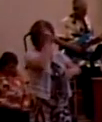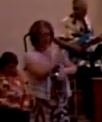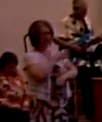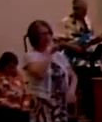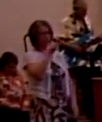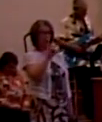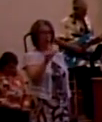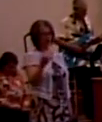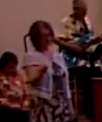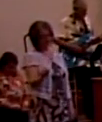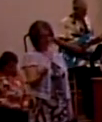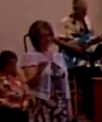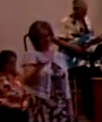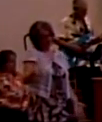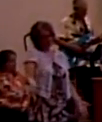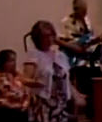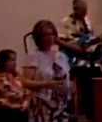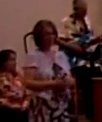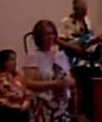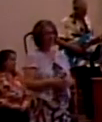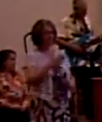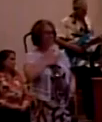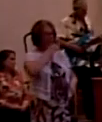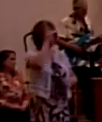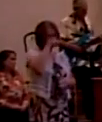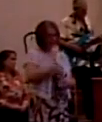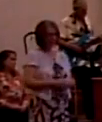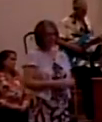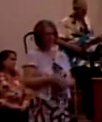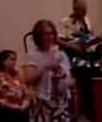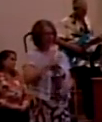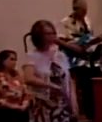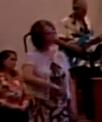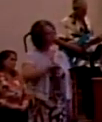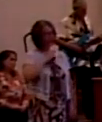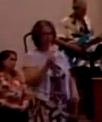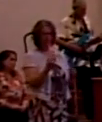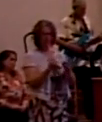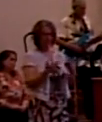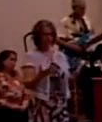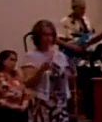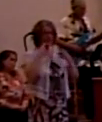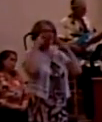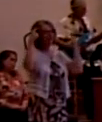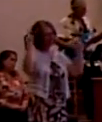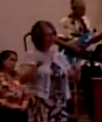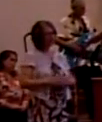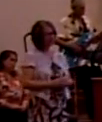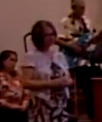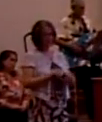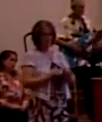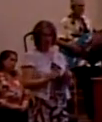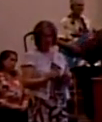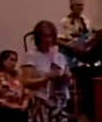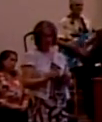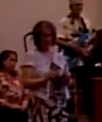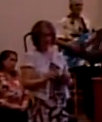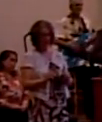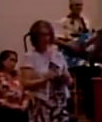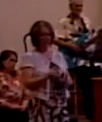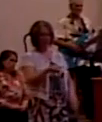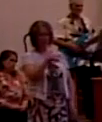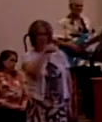Rollin, my son, is Rollin. That's all I can say. He's he's my boy, and proud of many things that he's accomplished. But he's either black